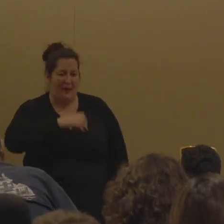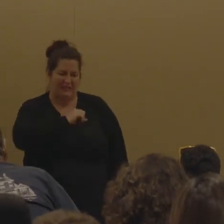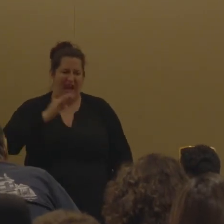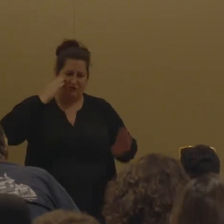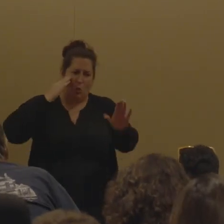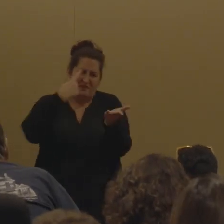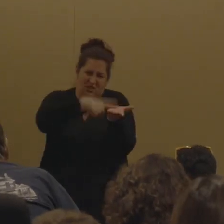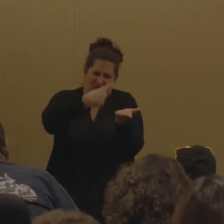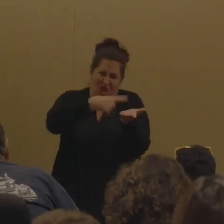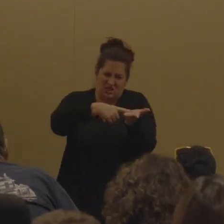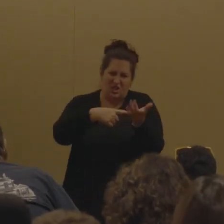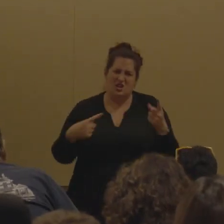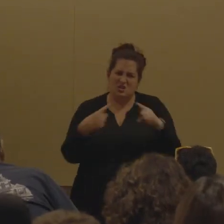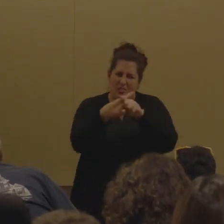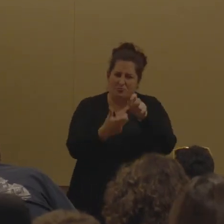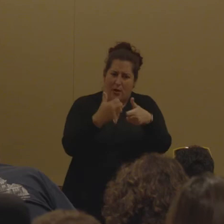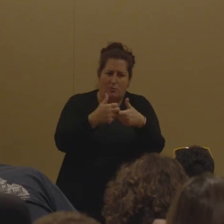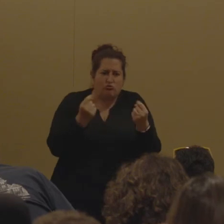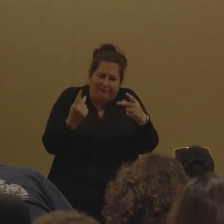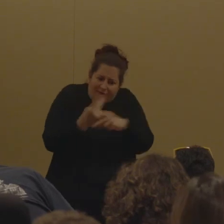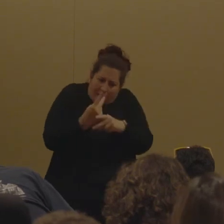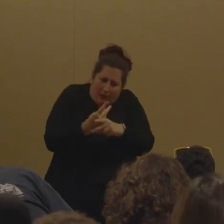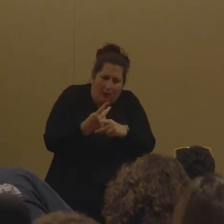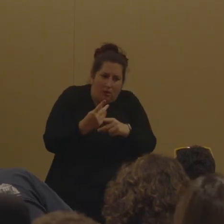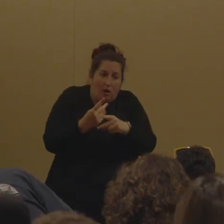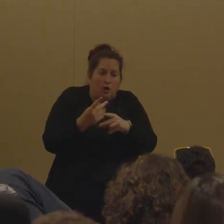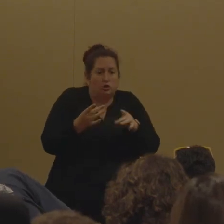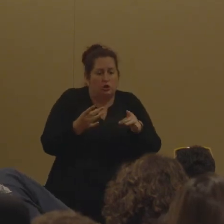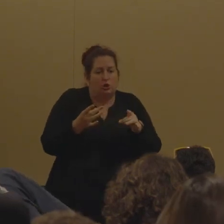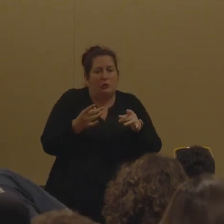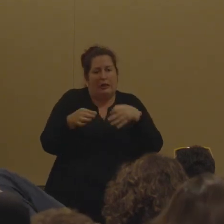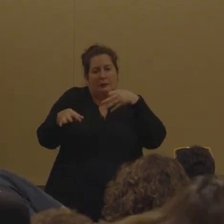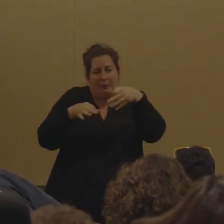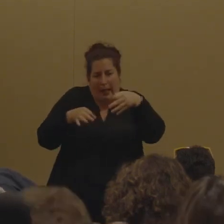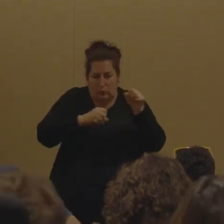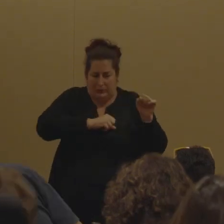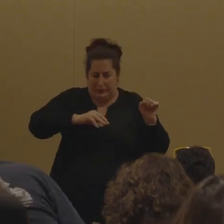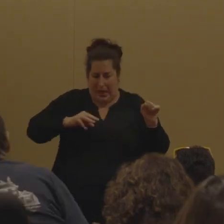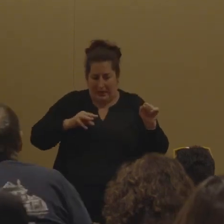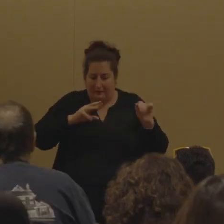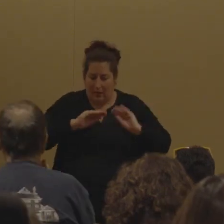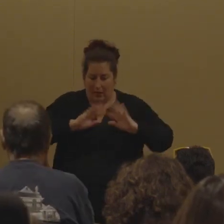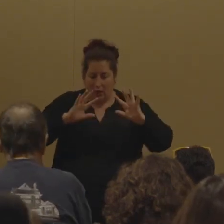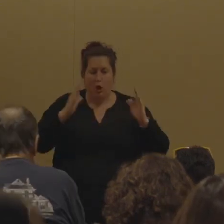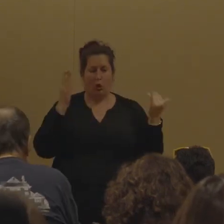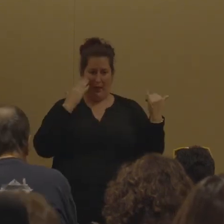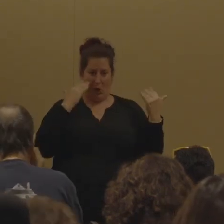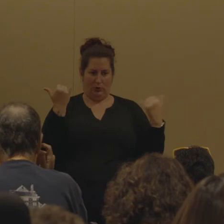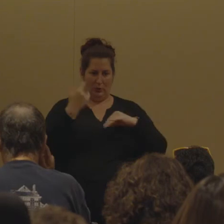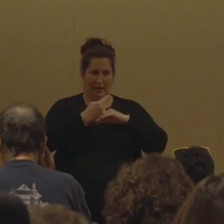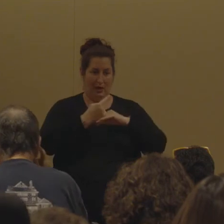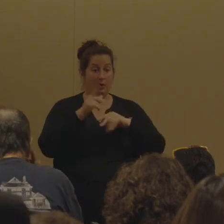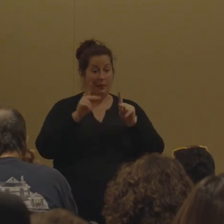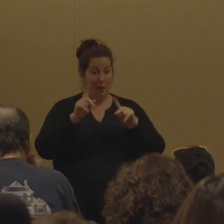we've had conversation about this, and we're trying to figure out a way to articulate this to staff. We all know in today's age that a lot of people